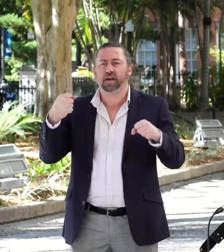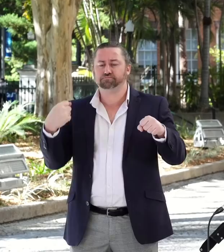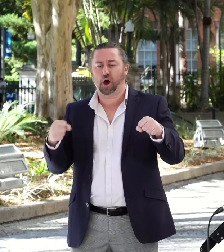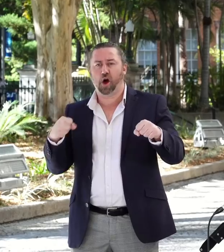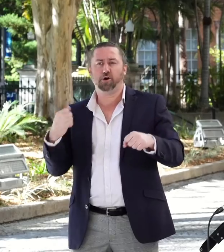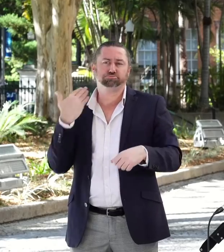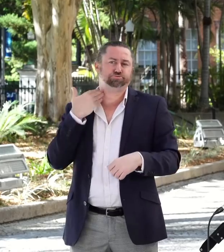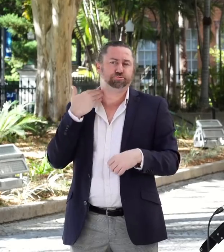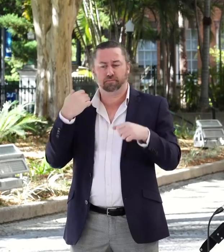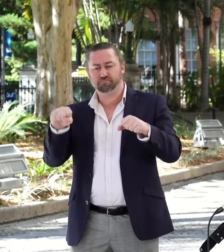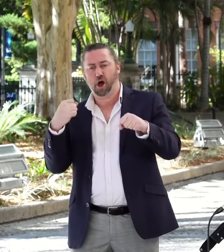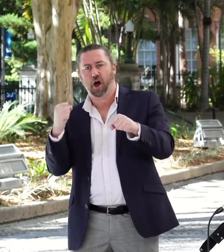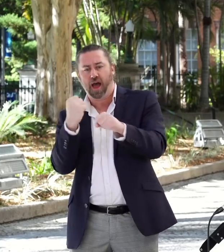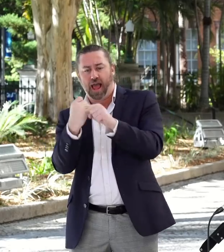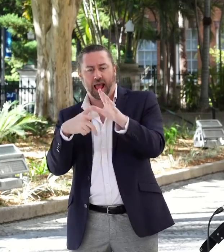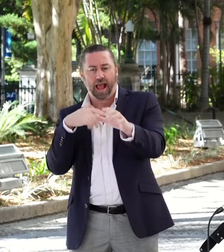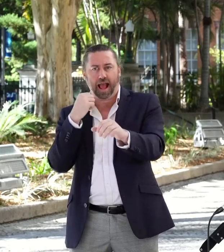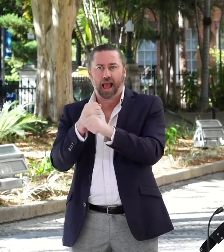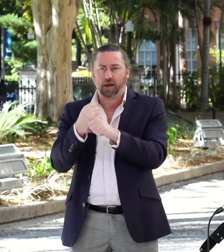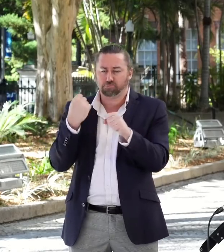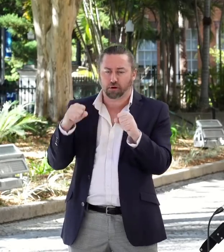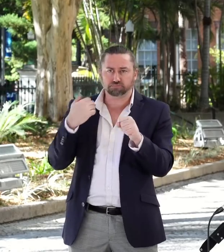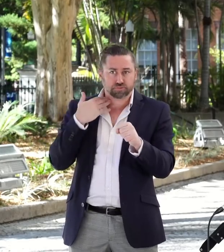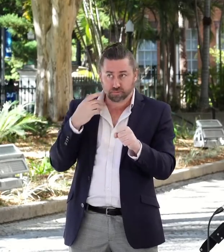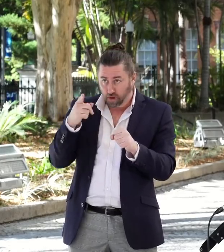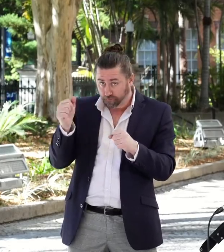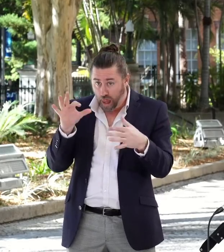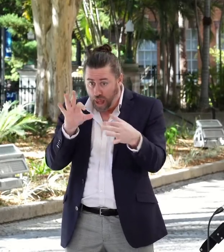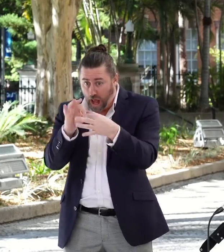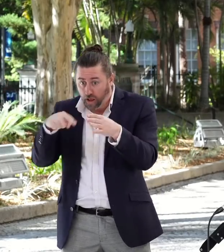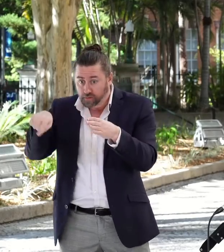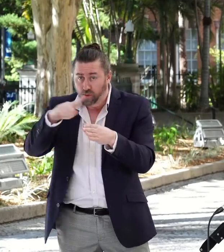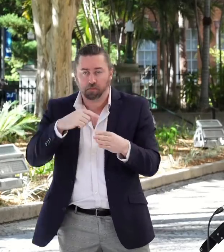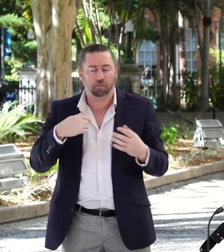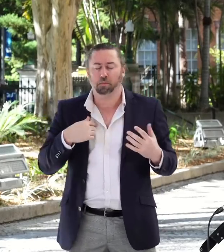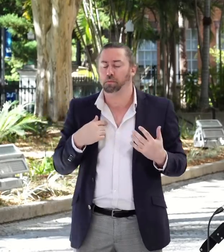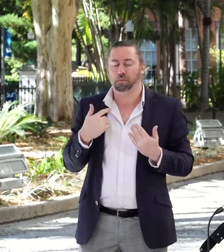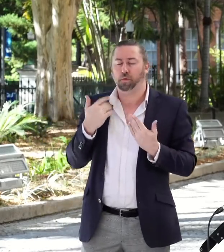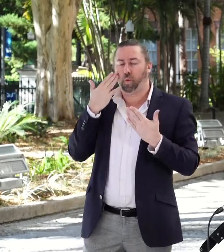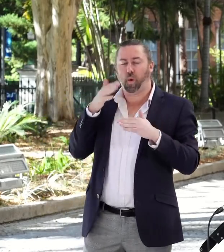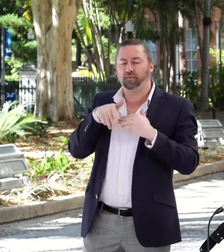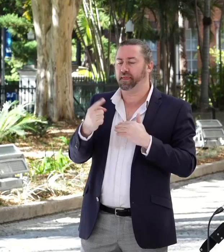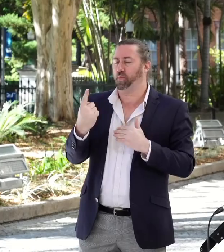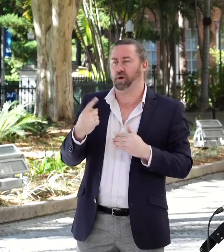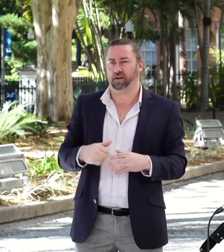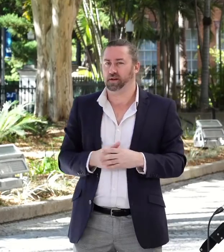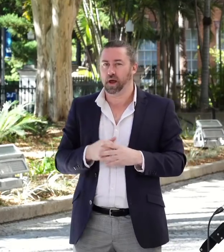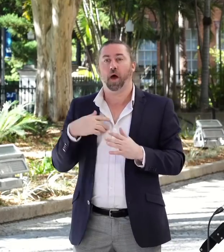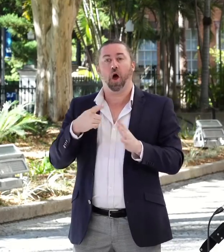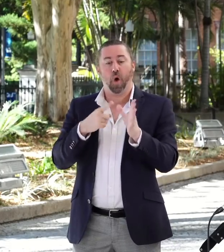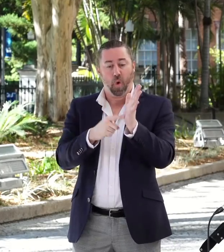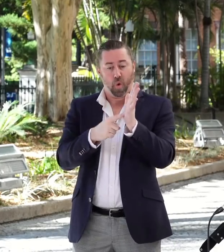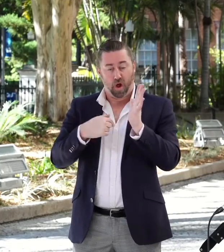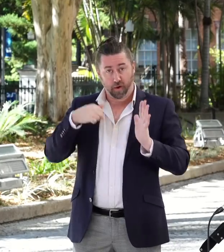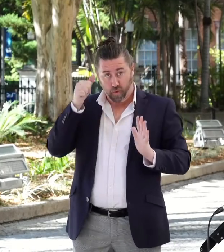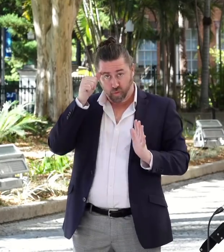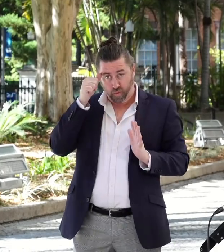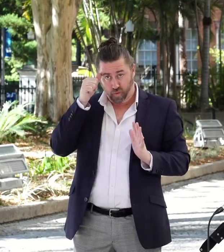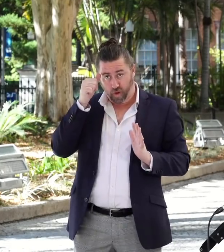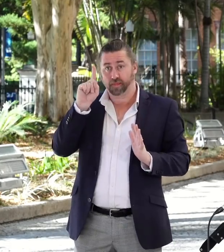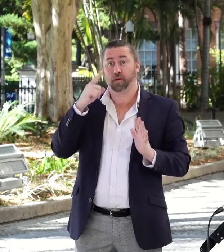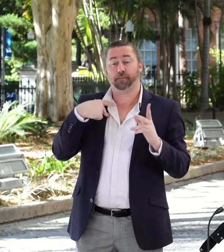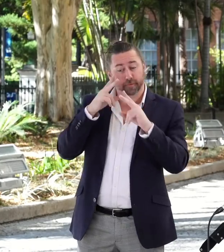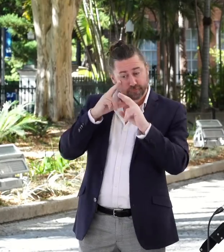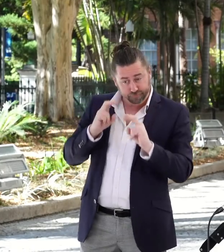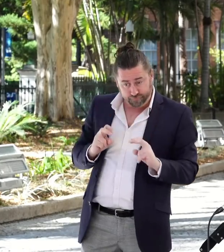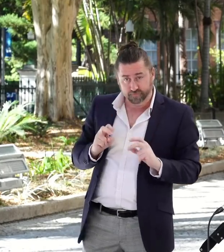Look, I'm not going to comment on any other information that we have hold. I can tell you very clearly that the only things that we're investigating at the